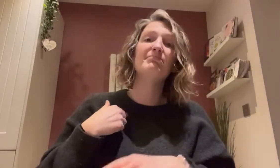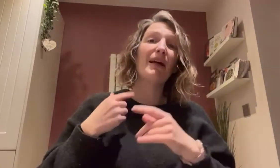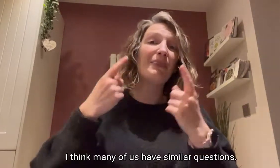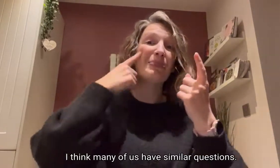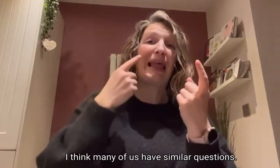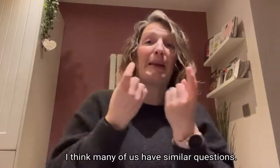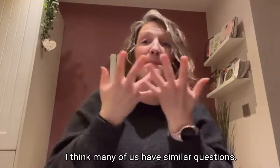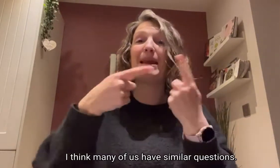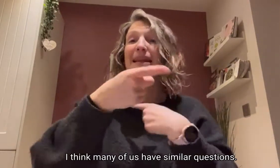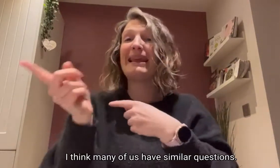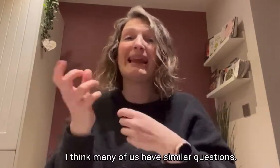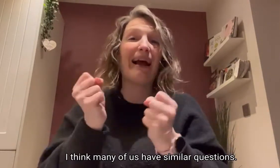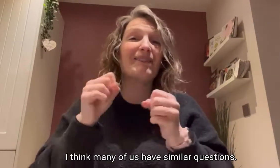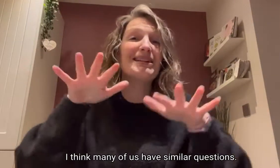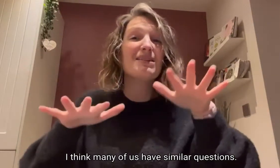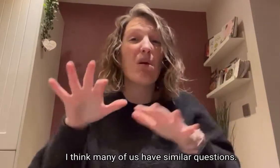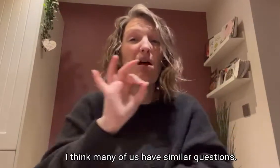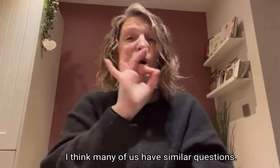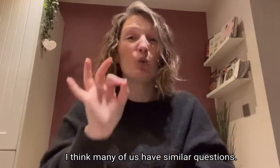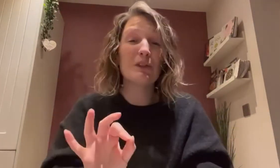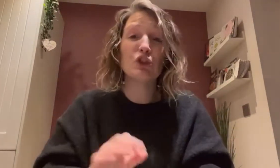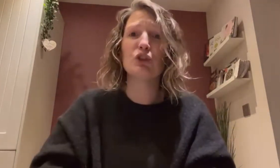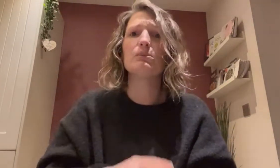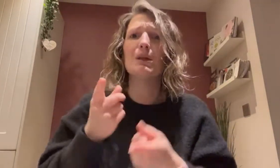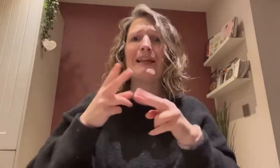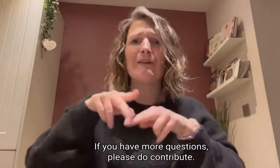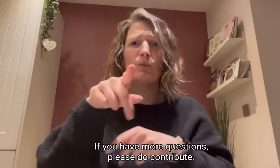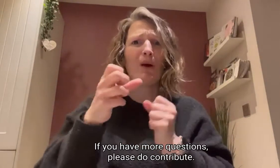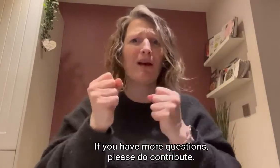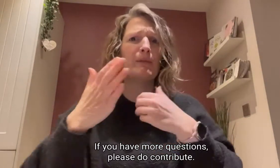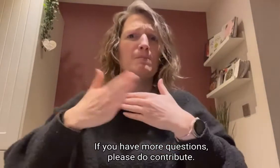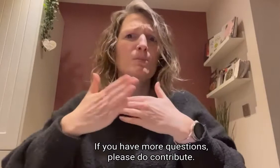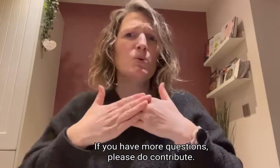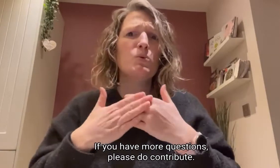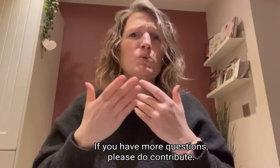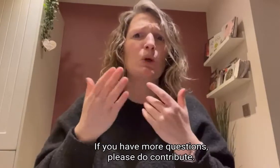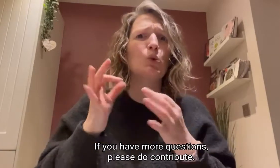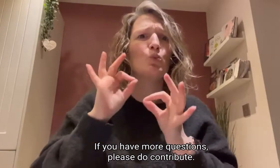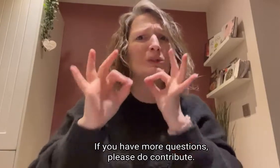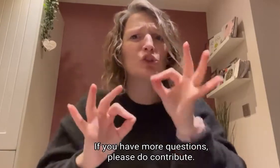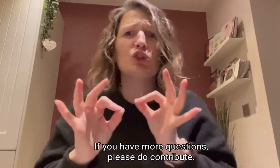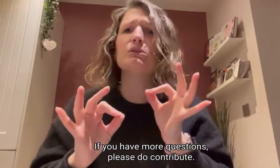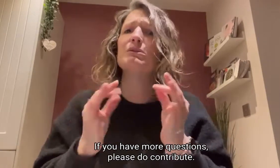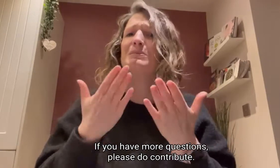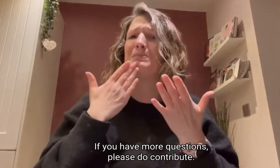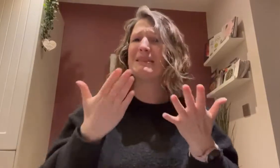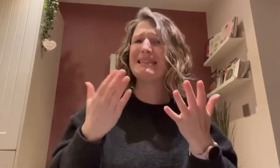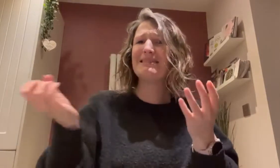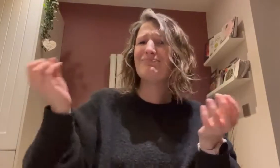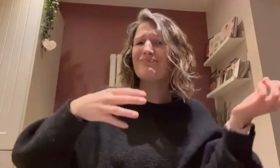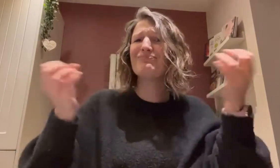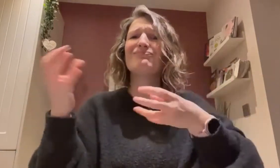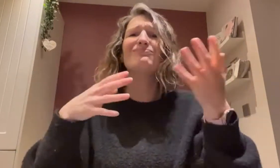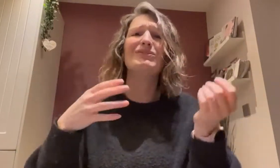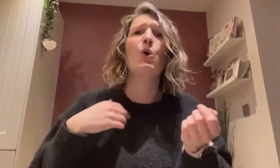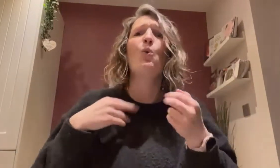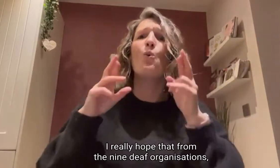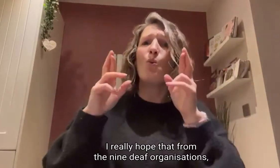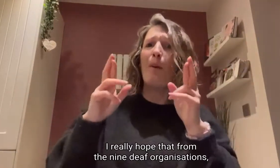I think many of us have similar questions. If you have more questions, please do contribute. I really